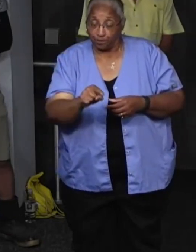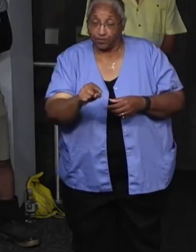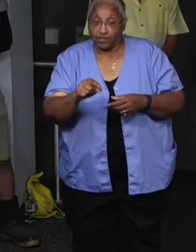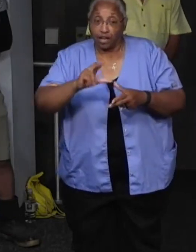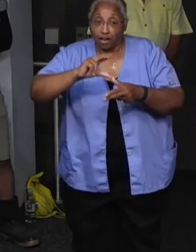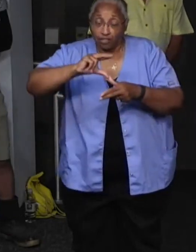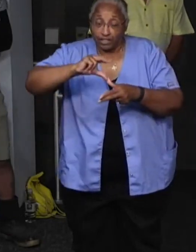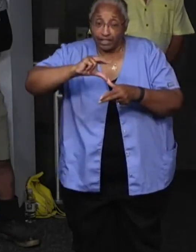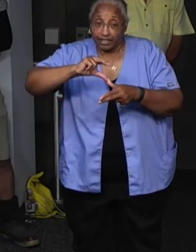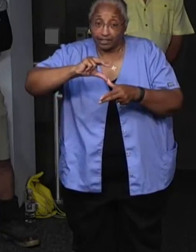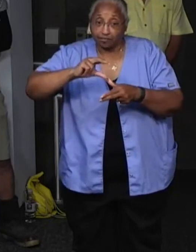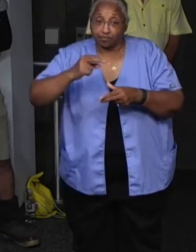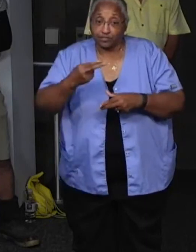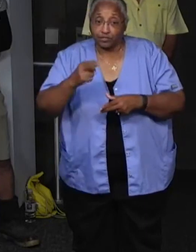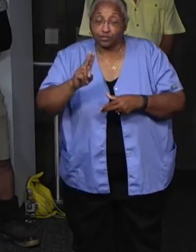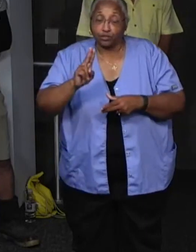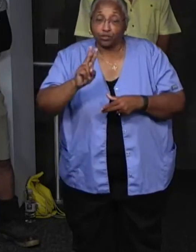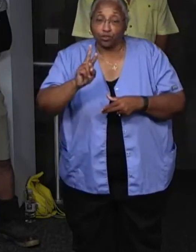entergy.com/hurricane,